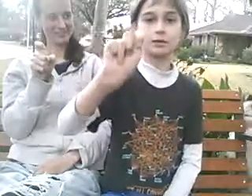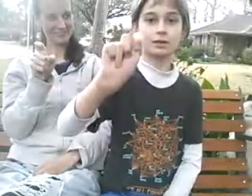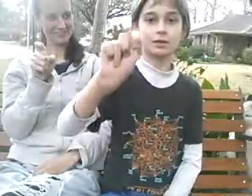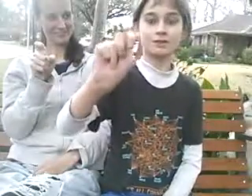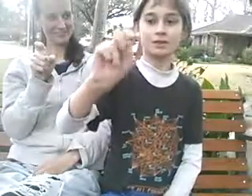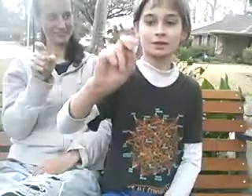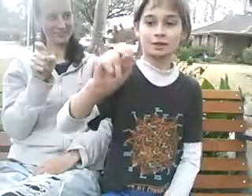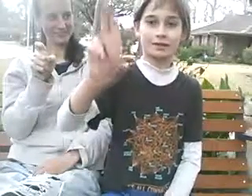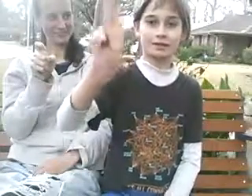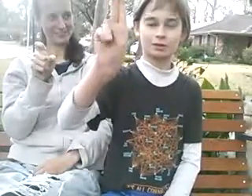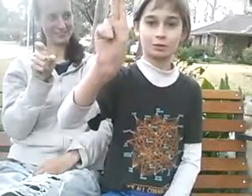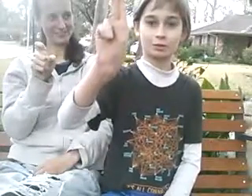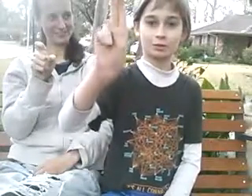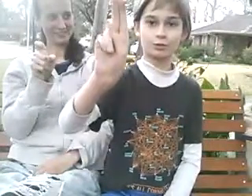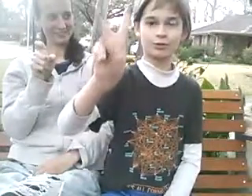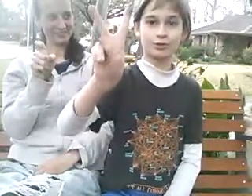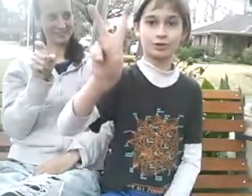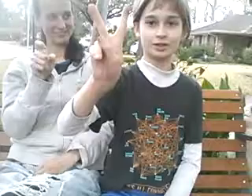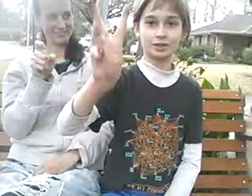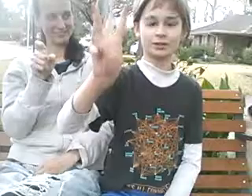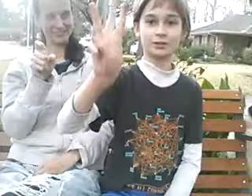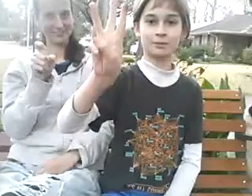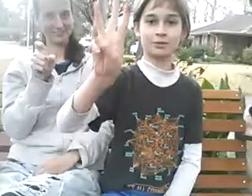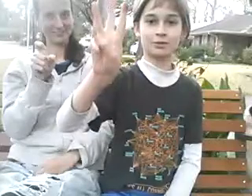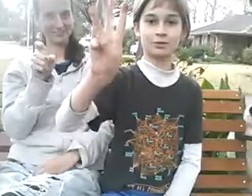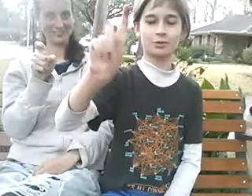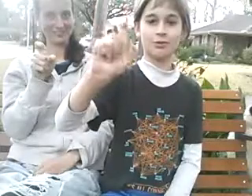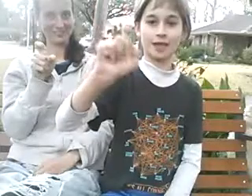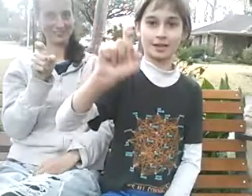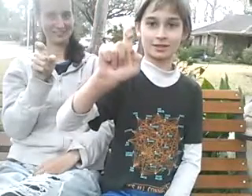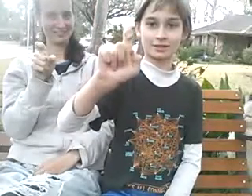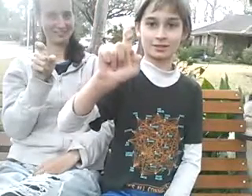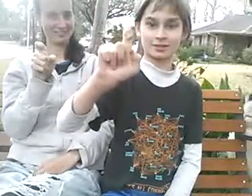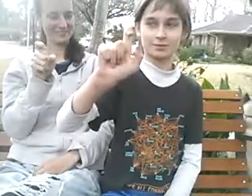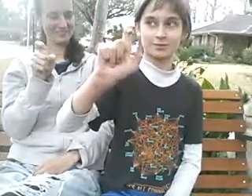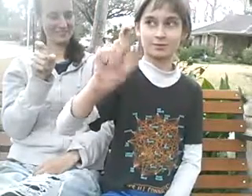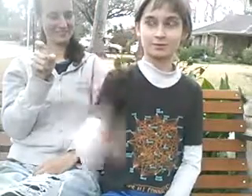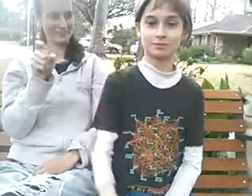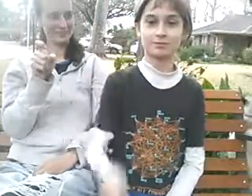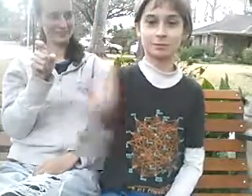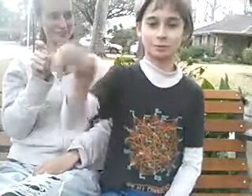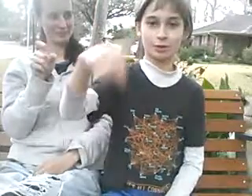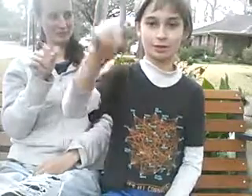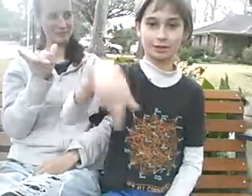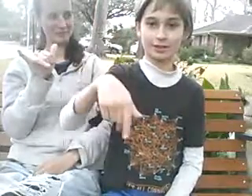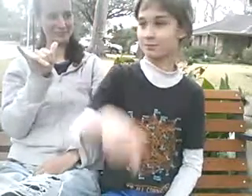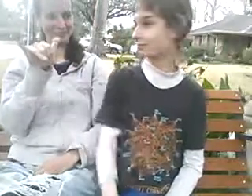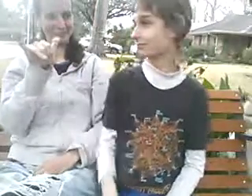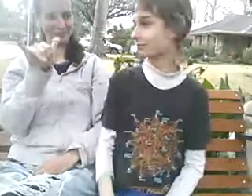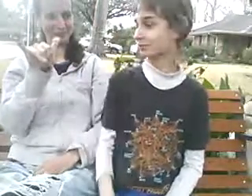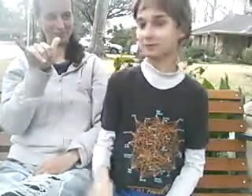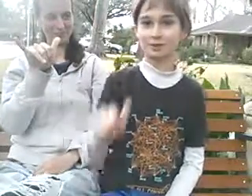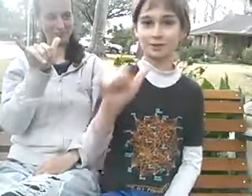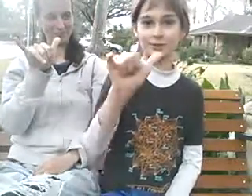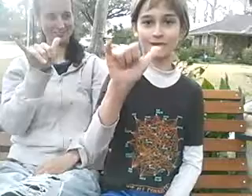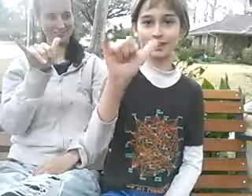T, U, V, W, X, Y,